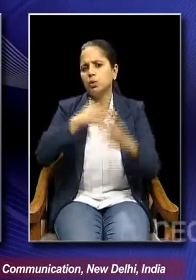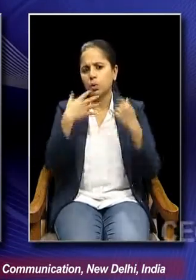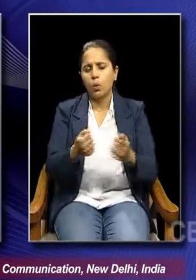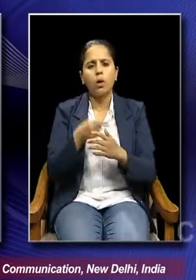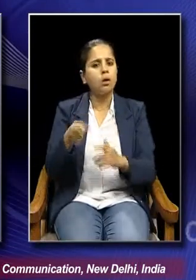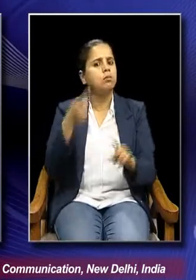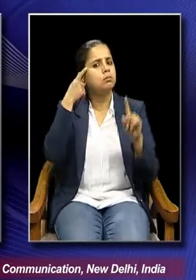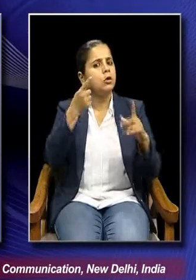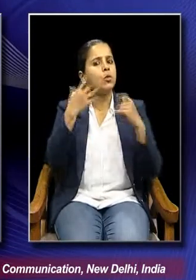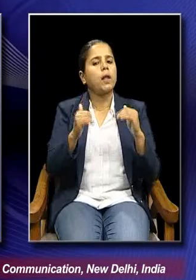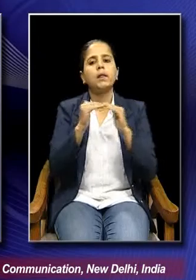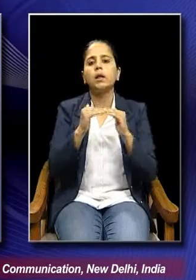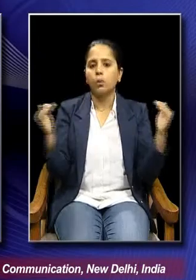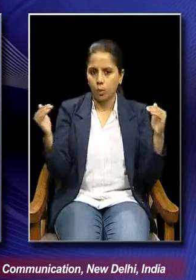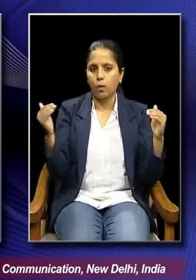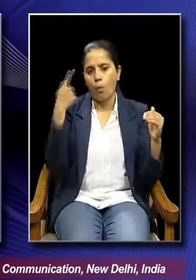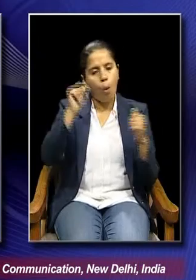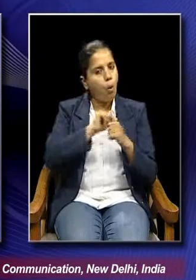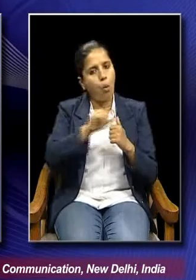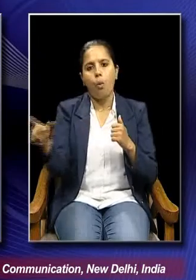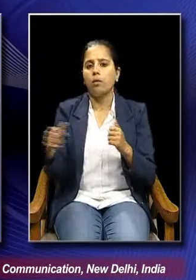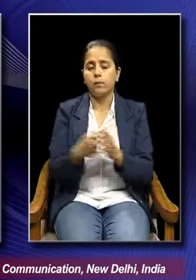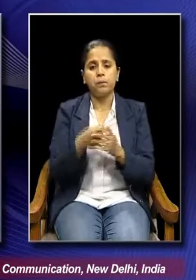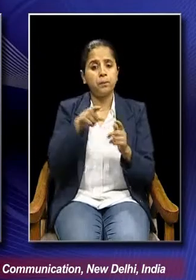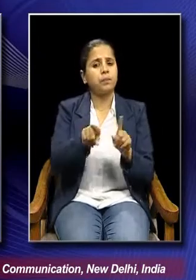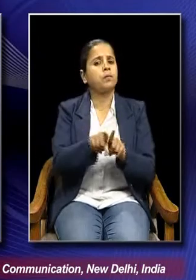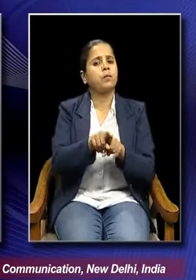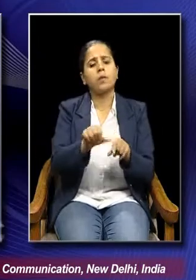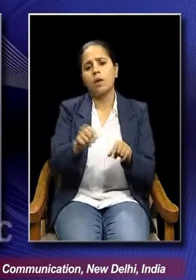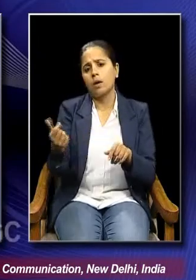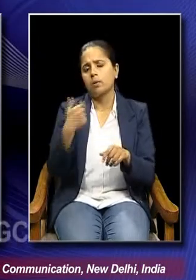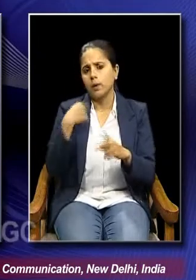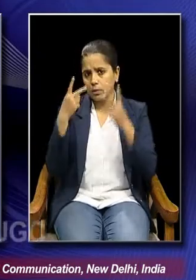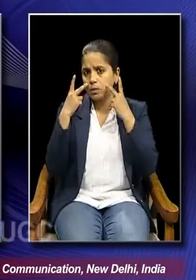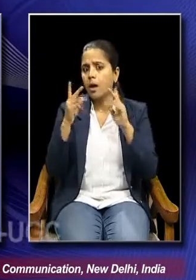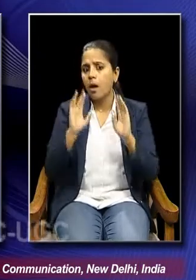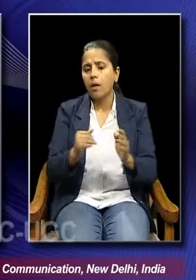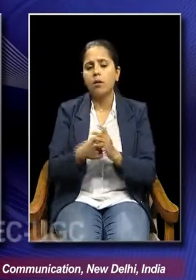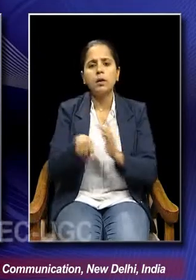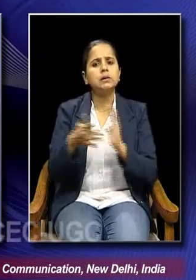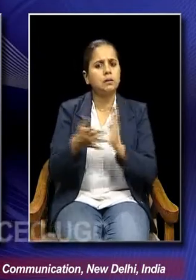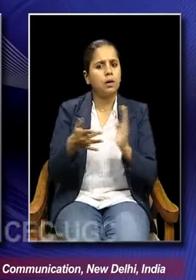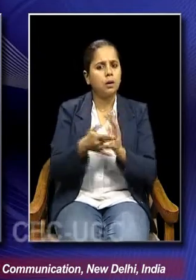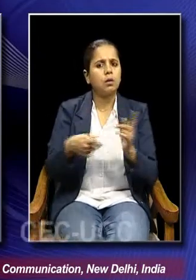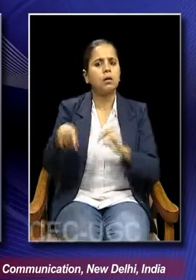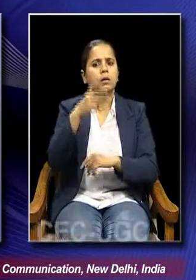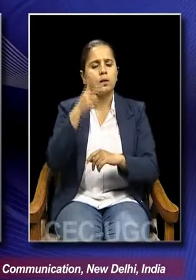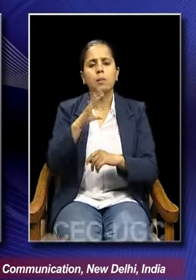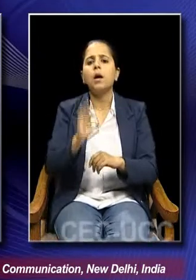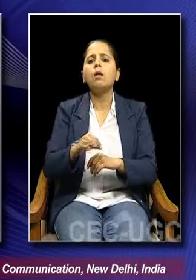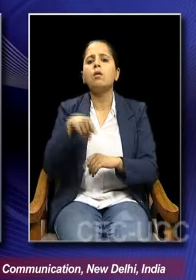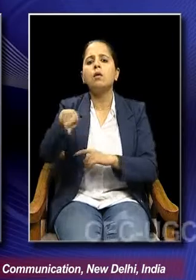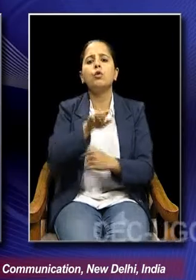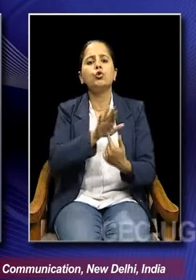that he wanted equality for everyone. Apart from that, we see the kind of techniques which were being introduced